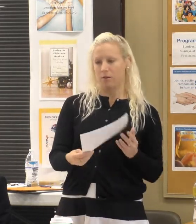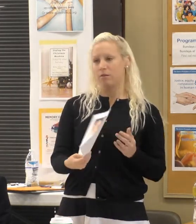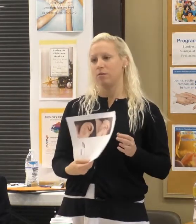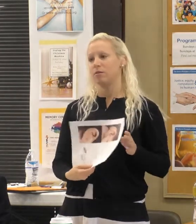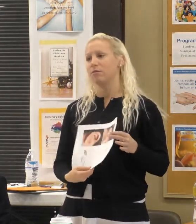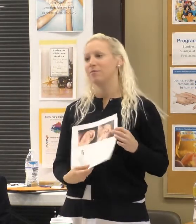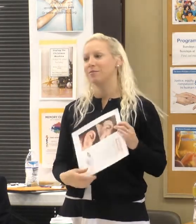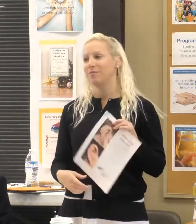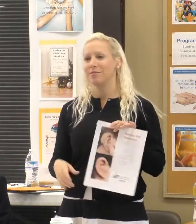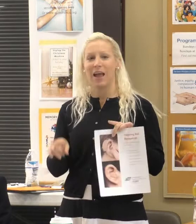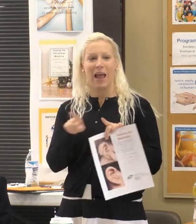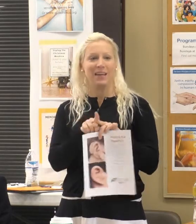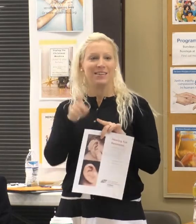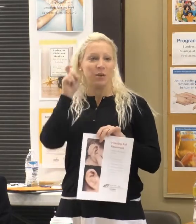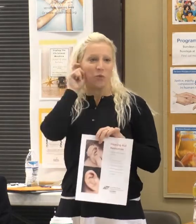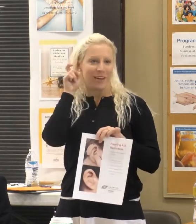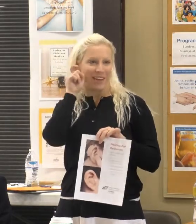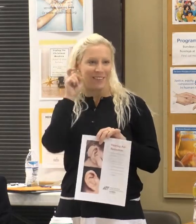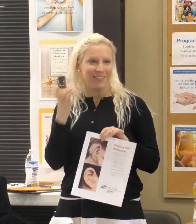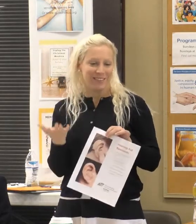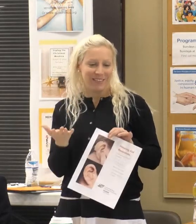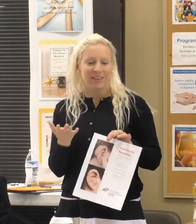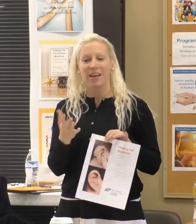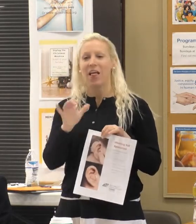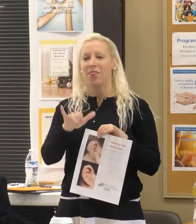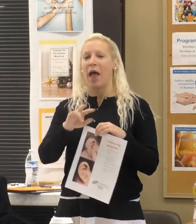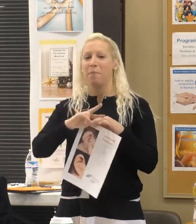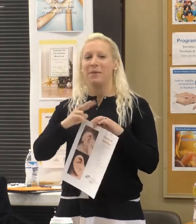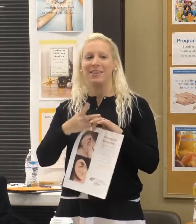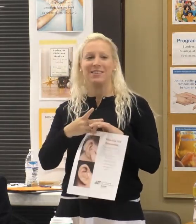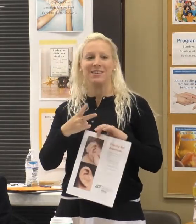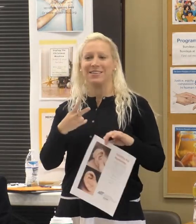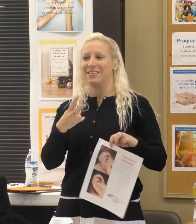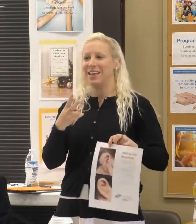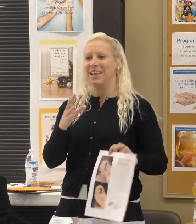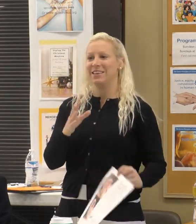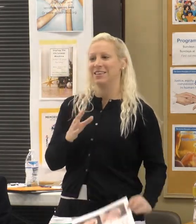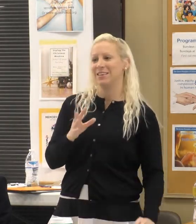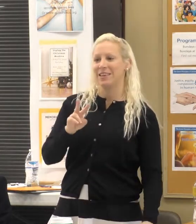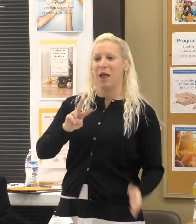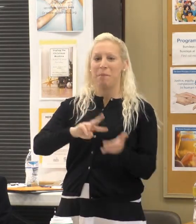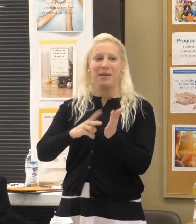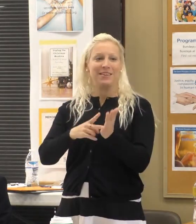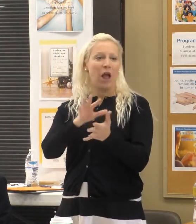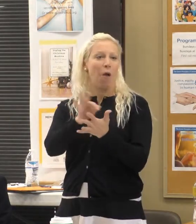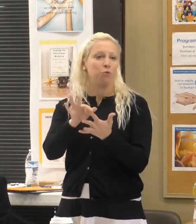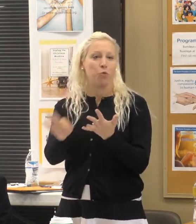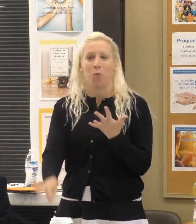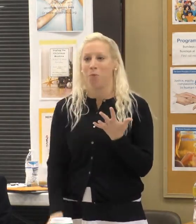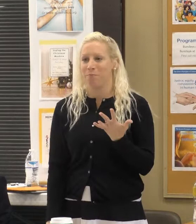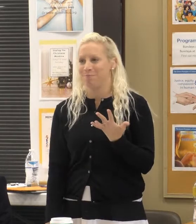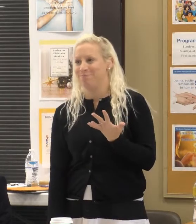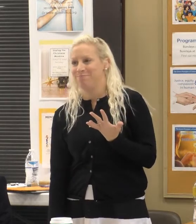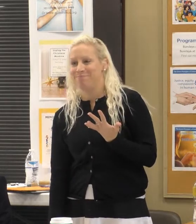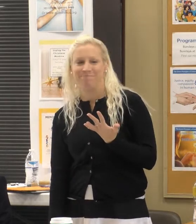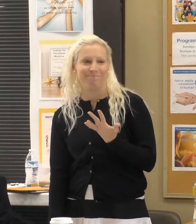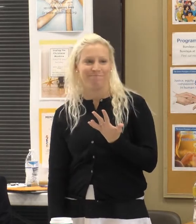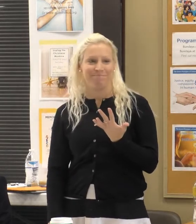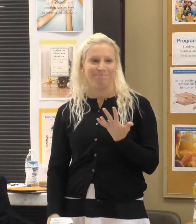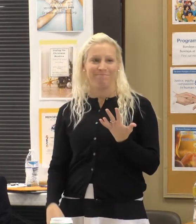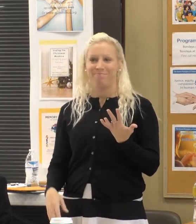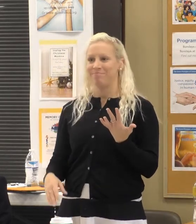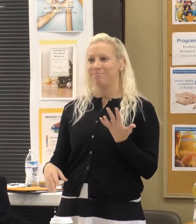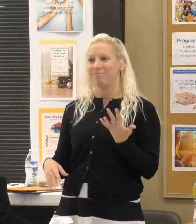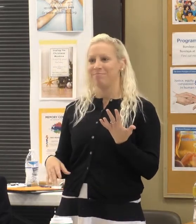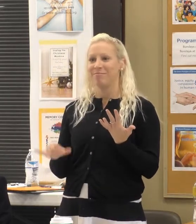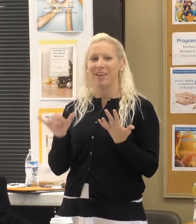durable medical equipment. And hearing aids fall under that category. So it's,